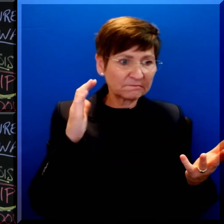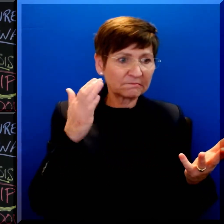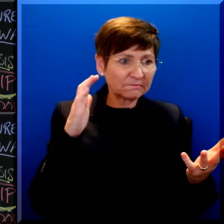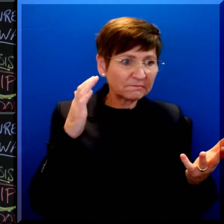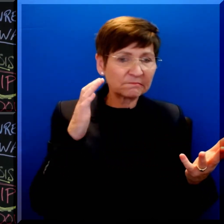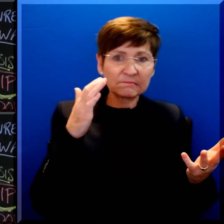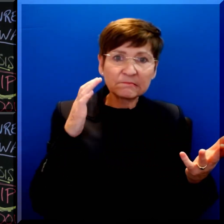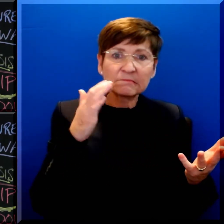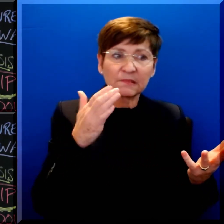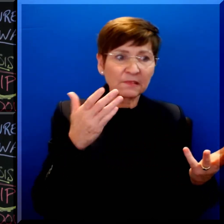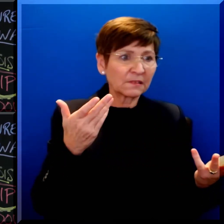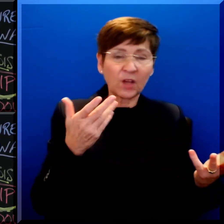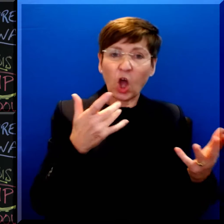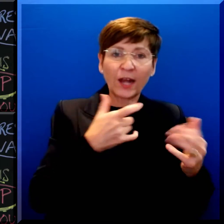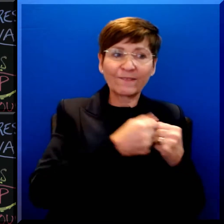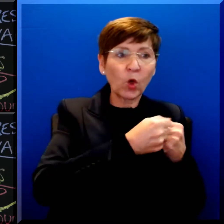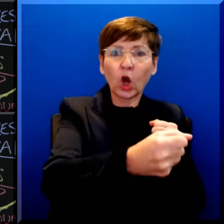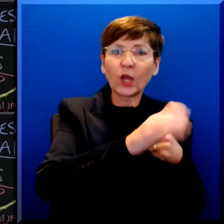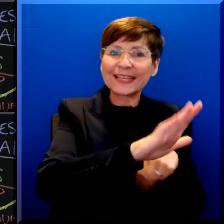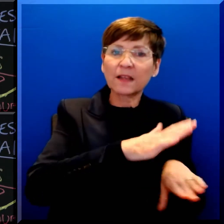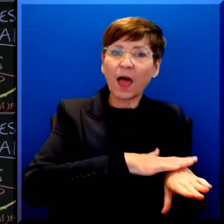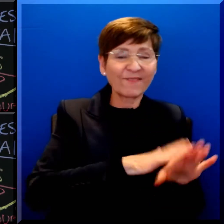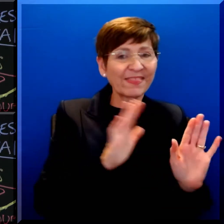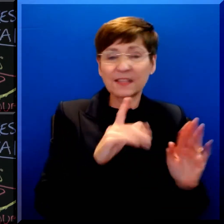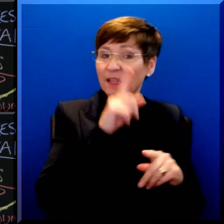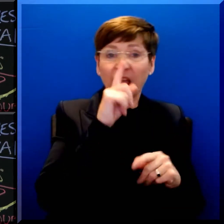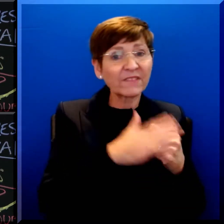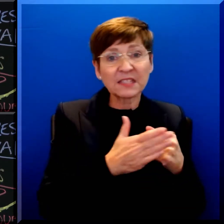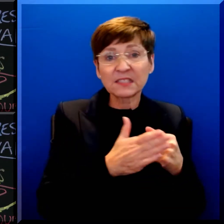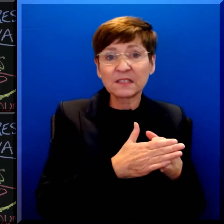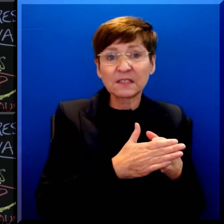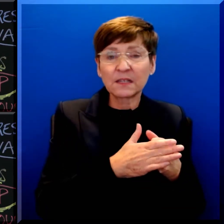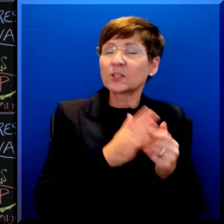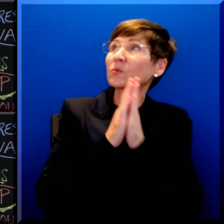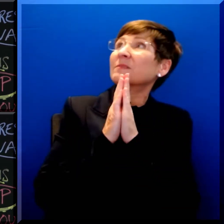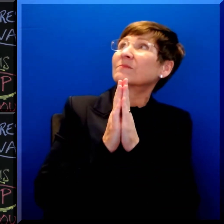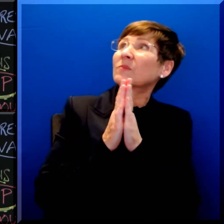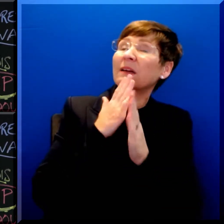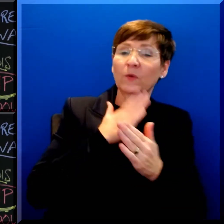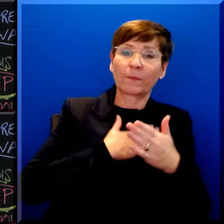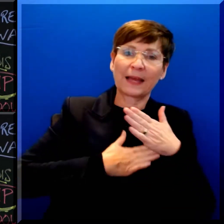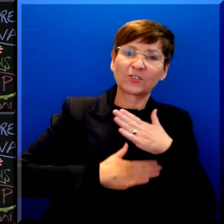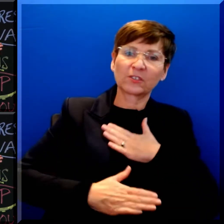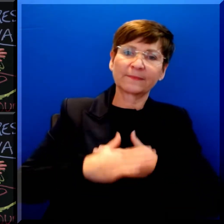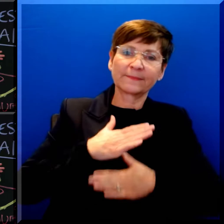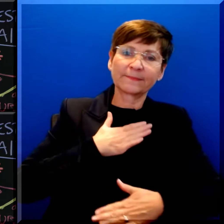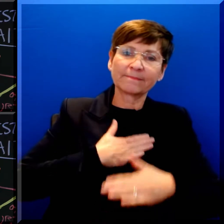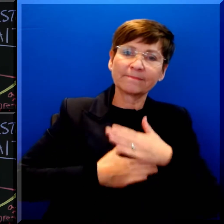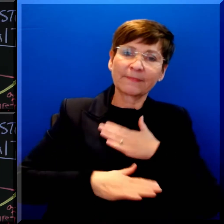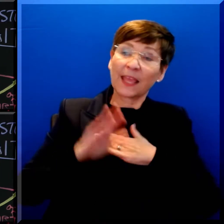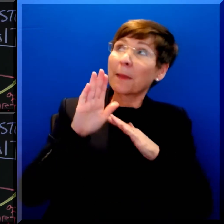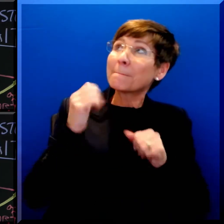It changed how we prayed. We didn't just pray for remission. We started praying for patience. God made us